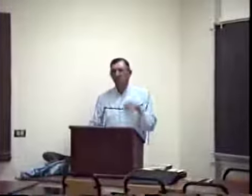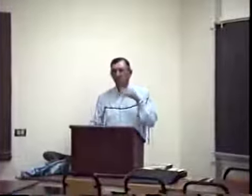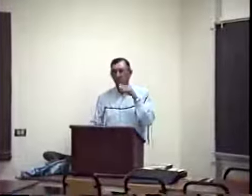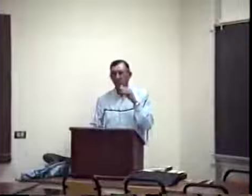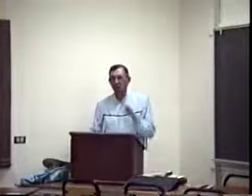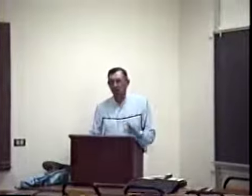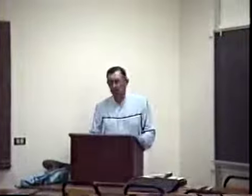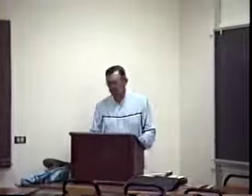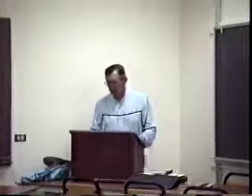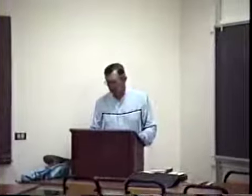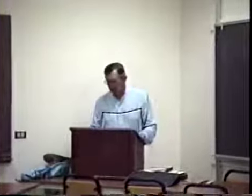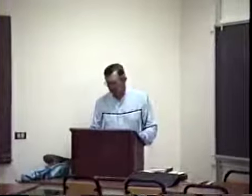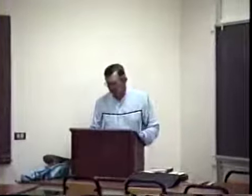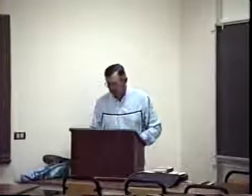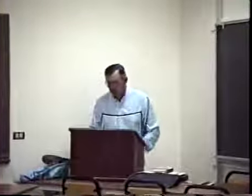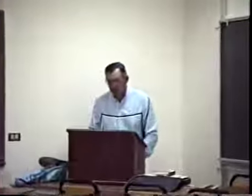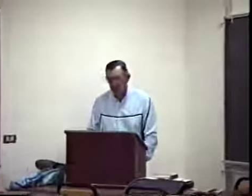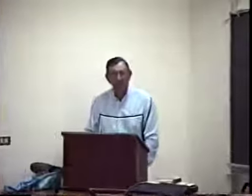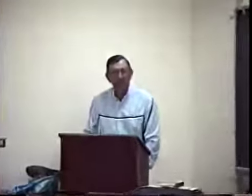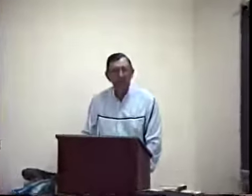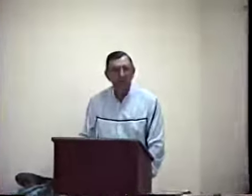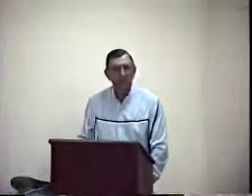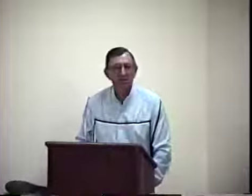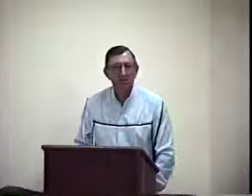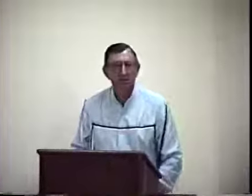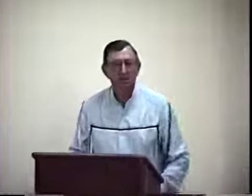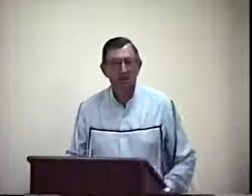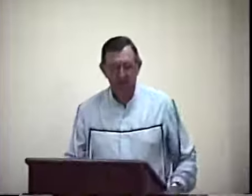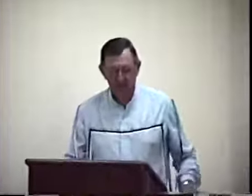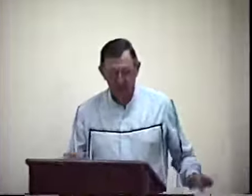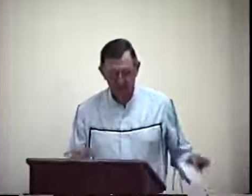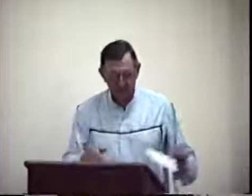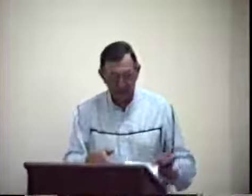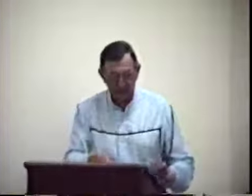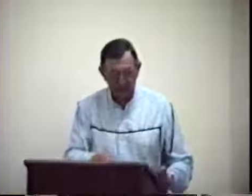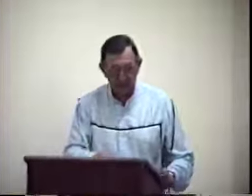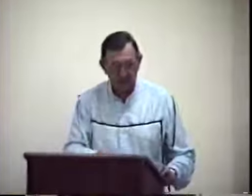is what makes this class so interesting to teach, because of the